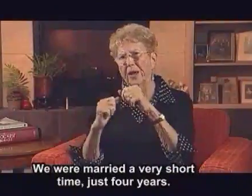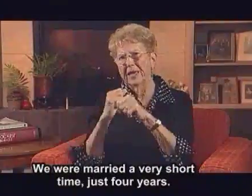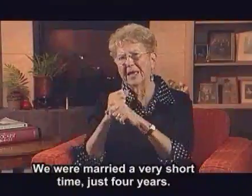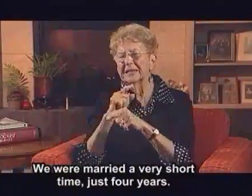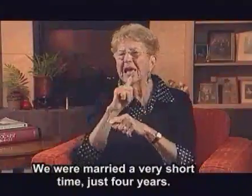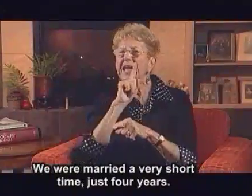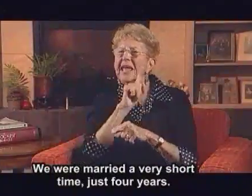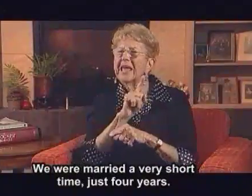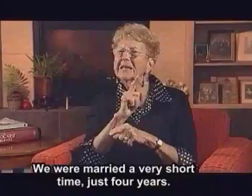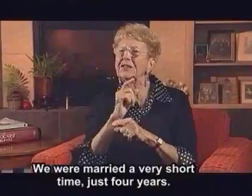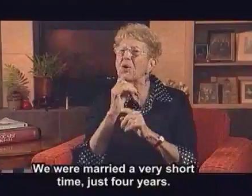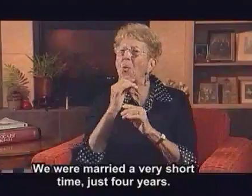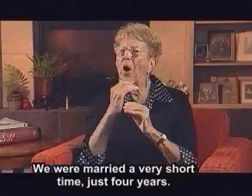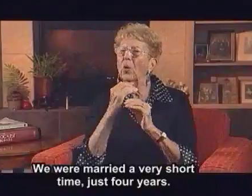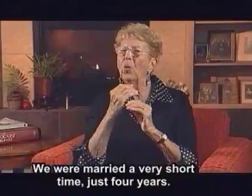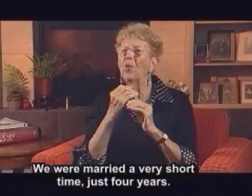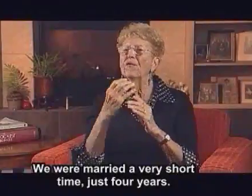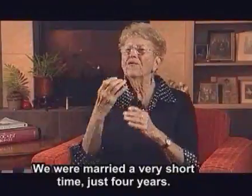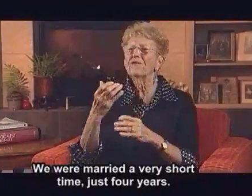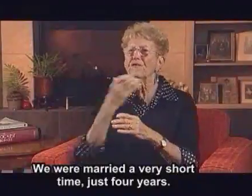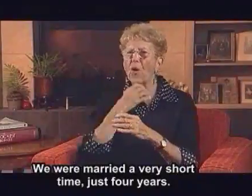We were married a very short time, just 4 years.